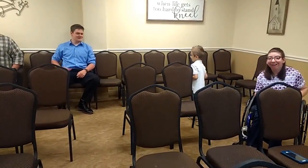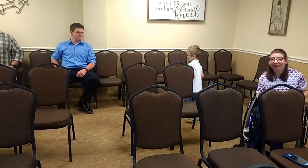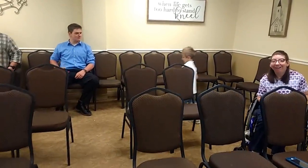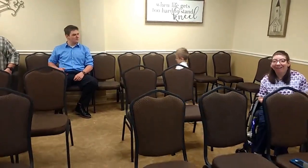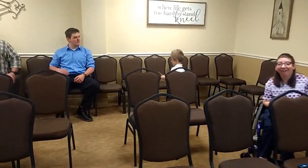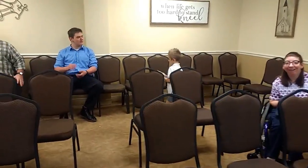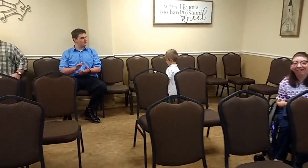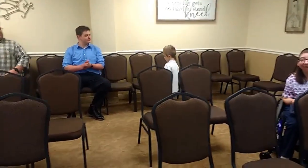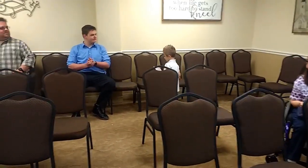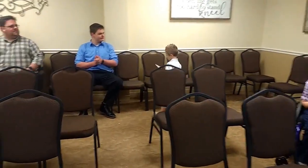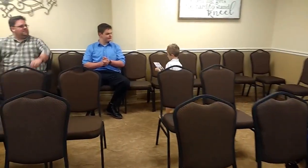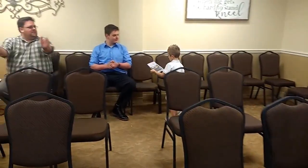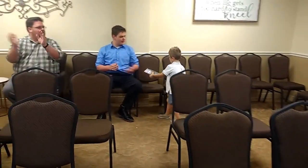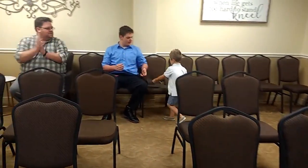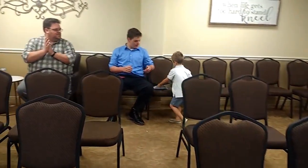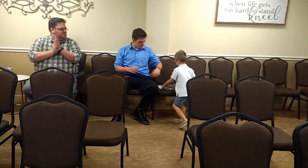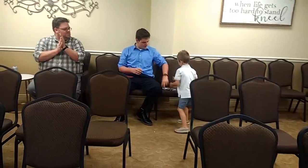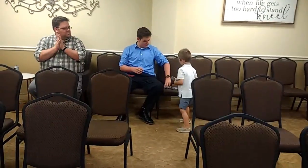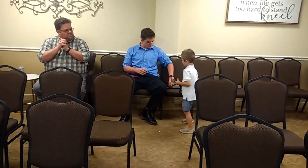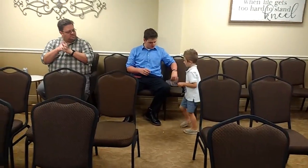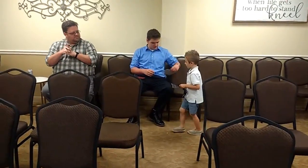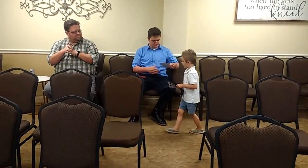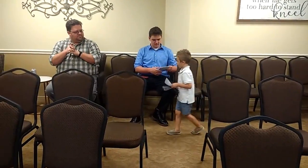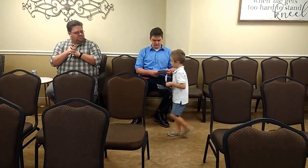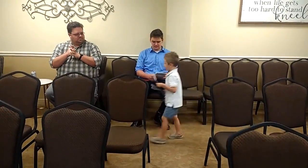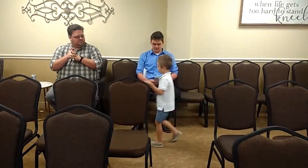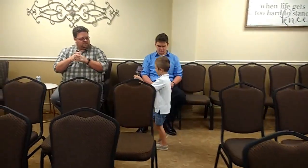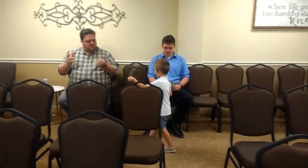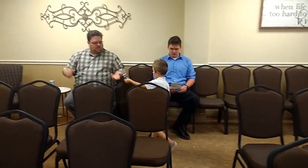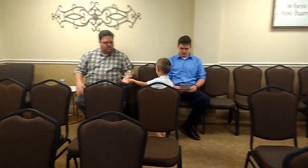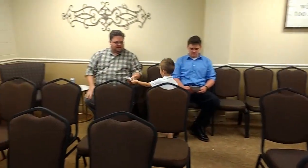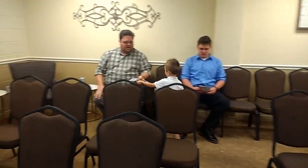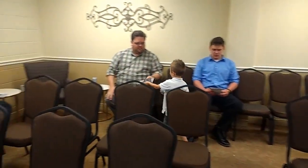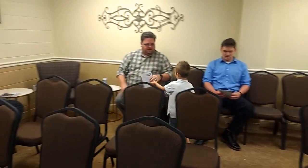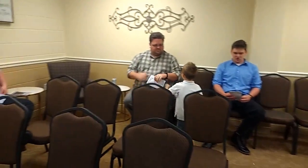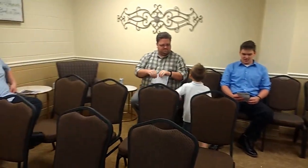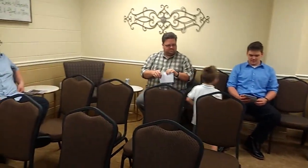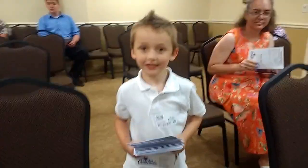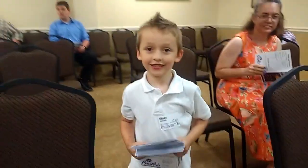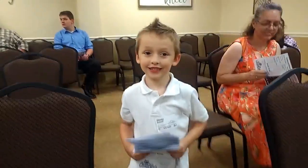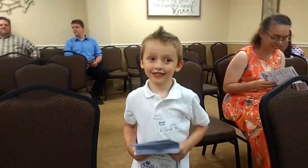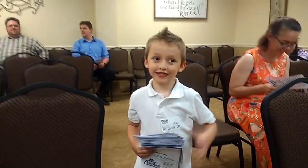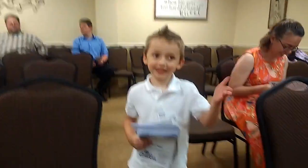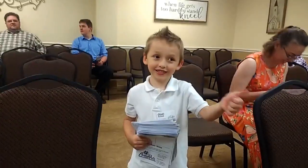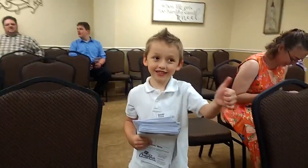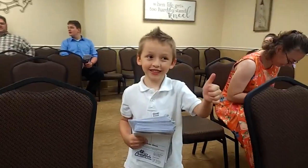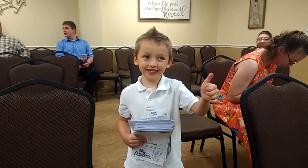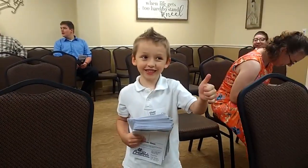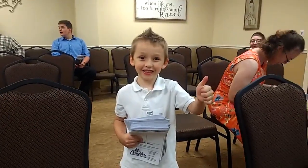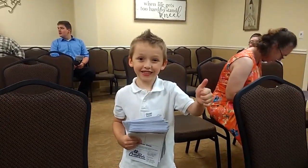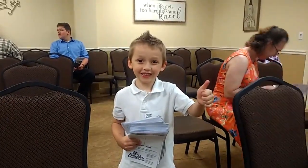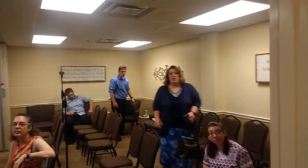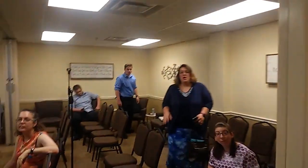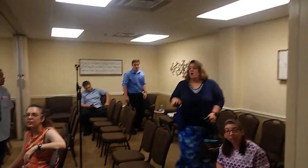overflows. Fill our lives with grace, fill our lives with hope,